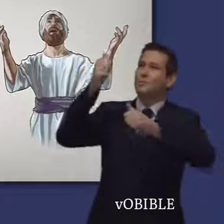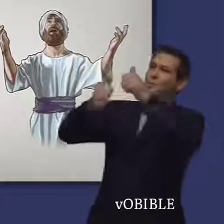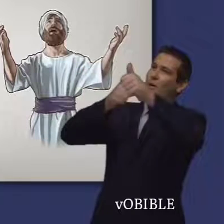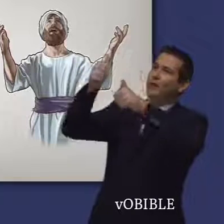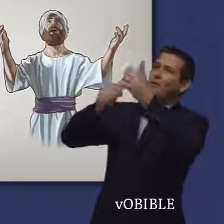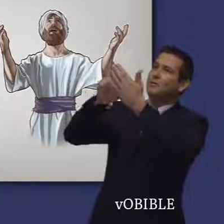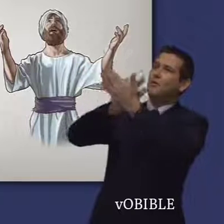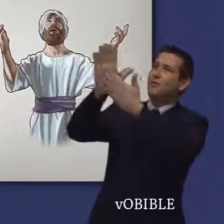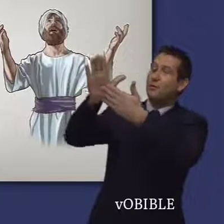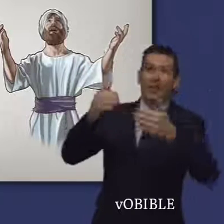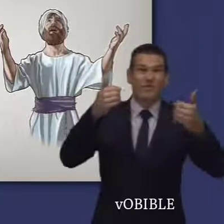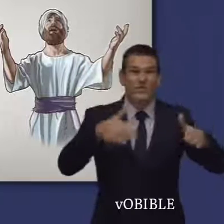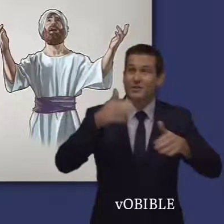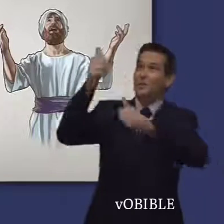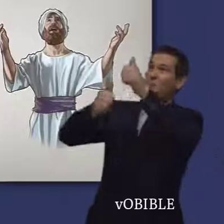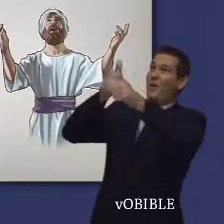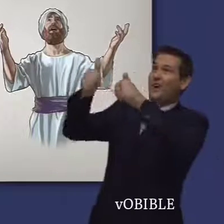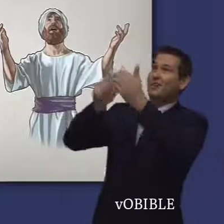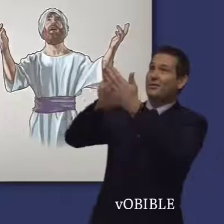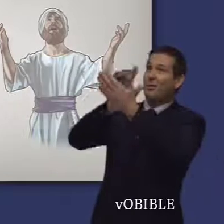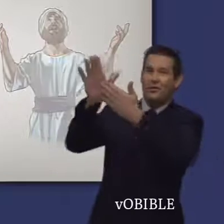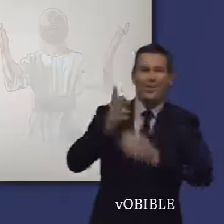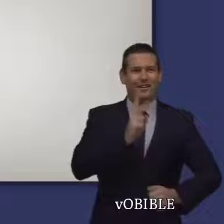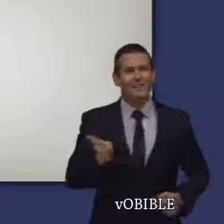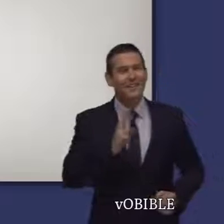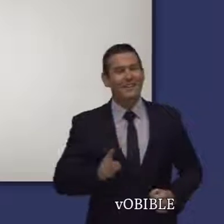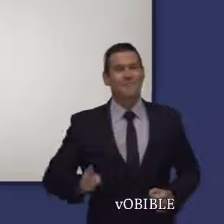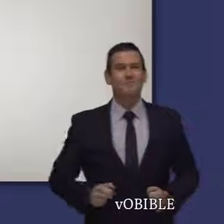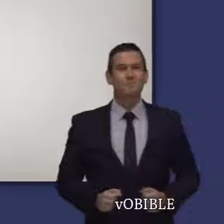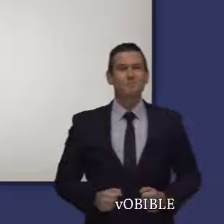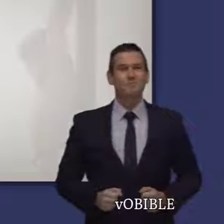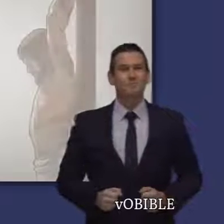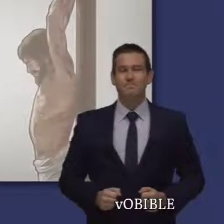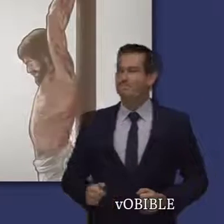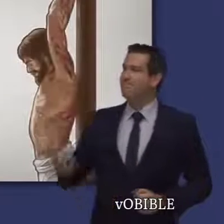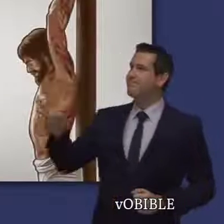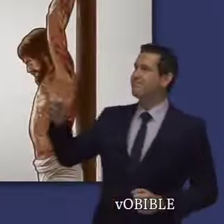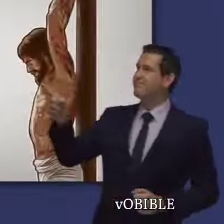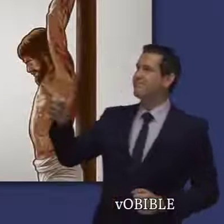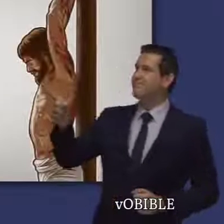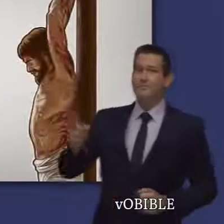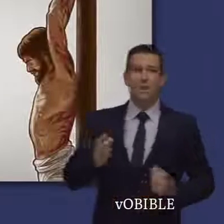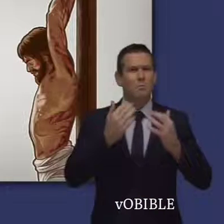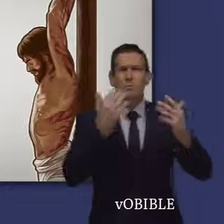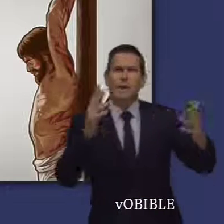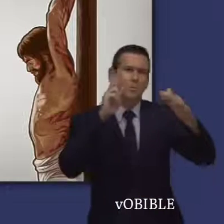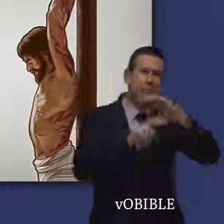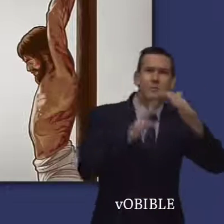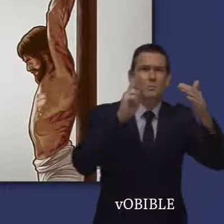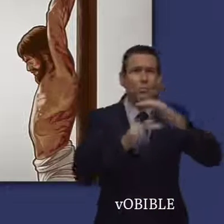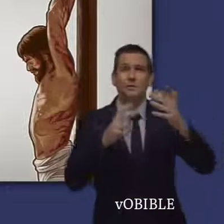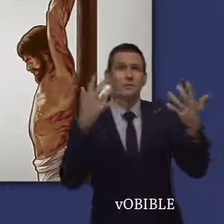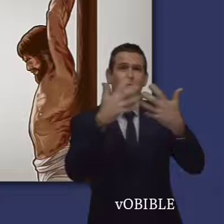words, "Praise Jah." An important feature of Psalms is that it contains numerous